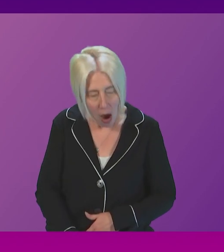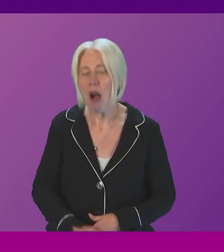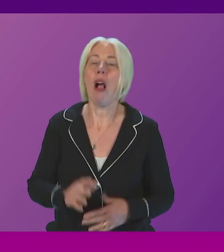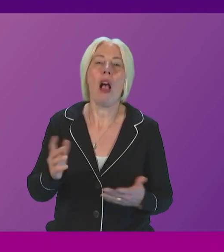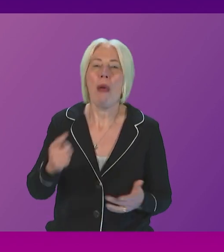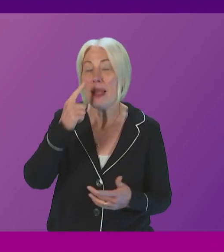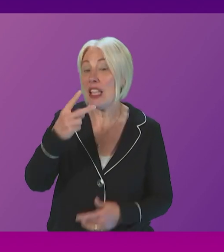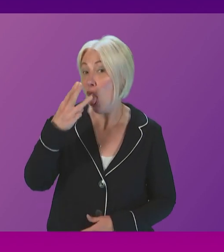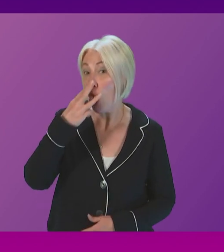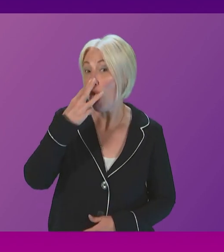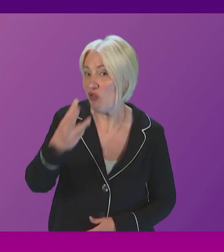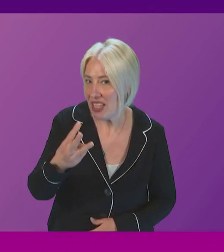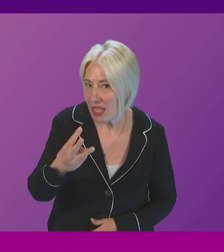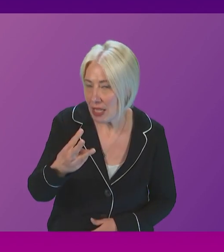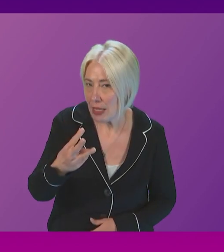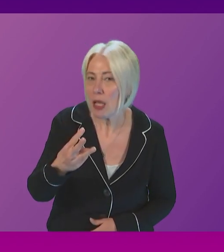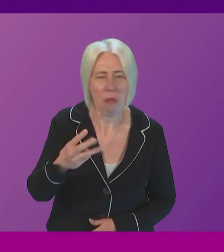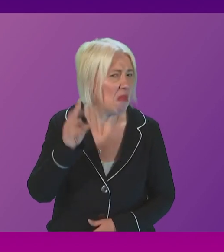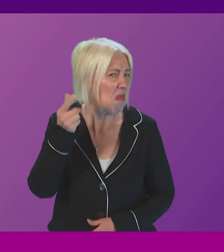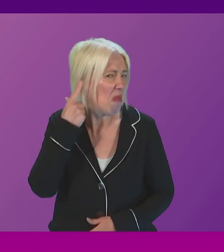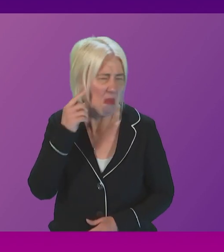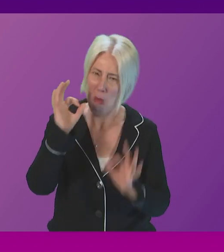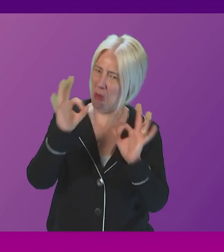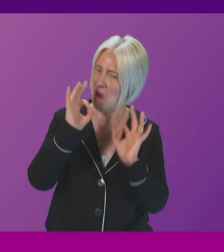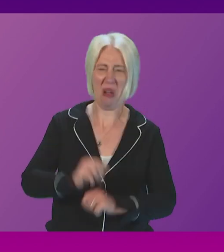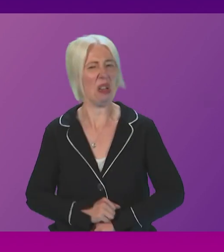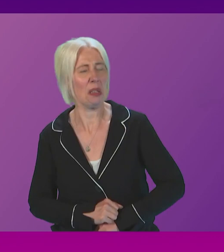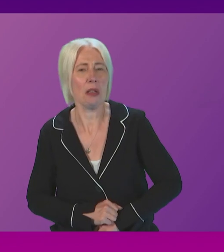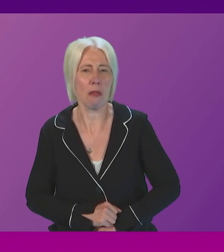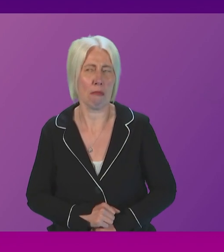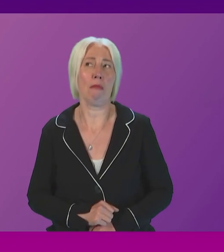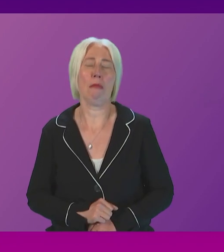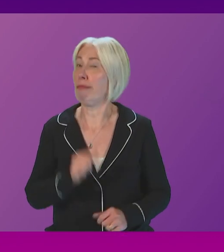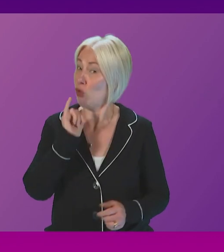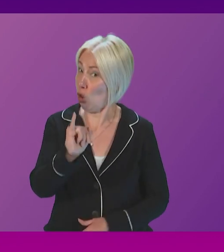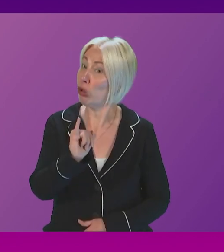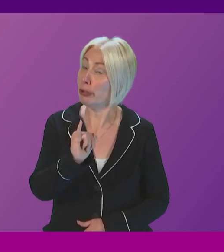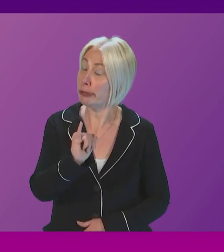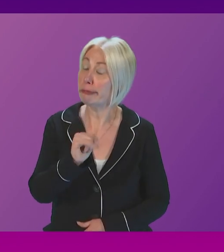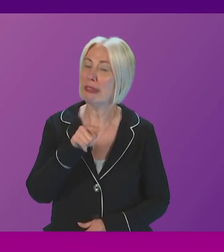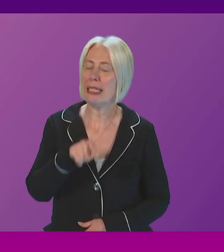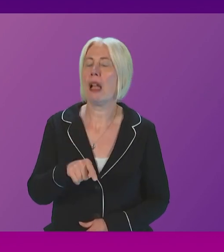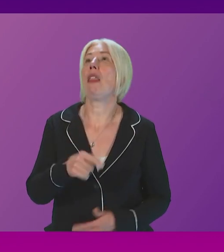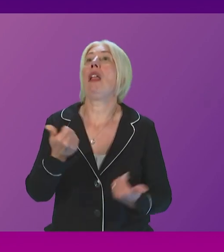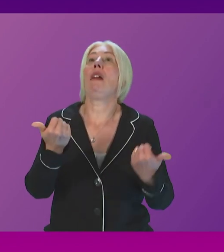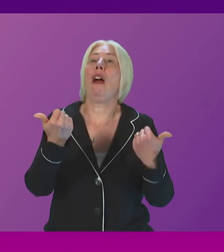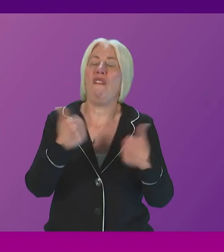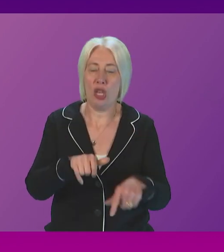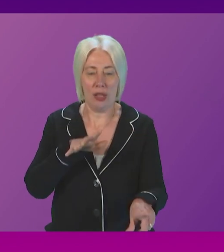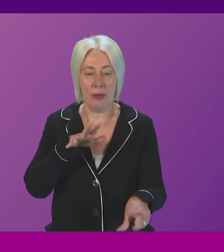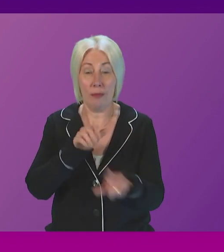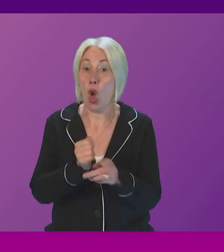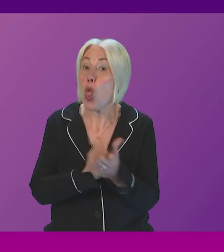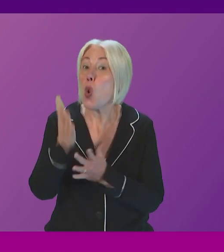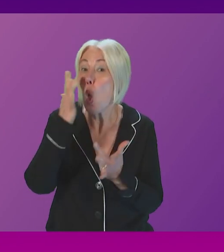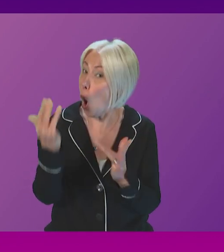told at age of three that she could hear perfectly well, which of course was incorrect. Her case was eventually picked up in